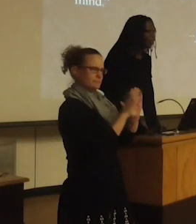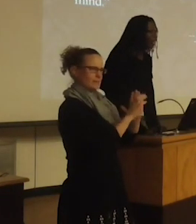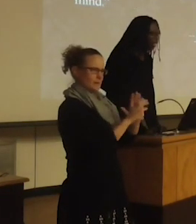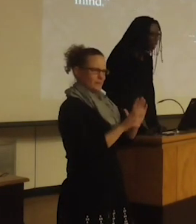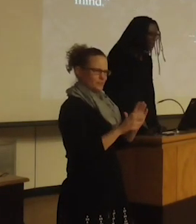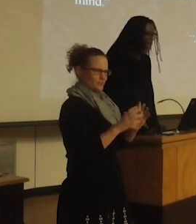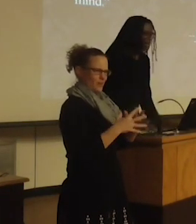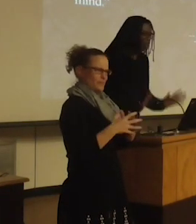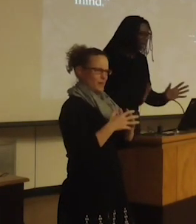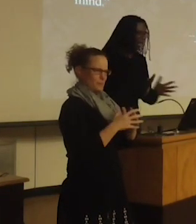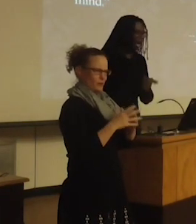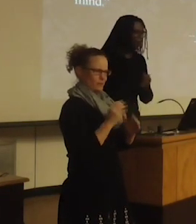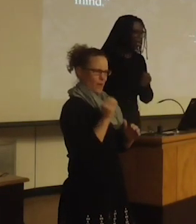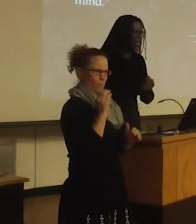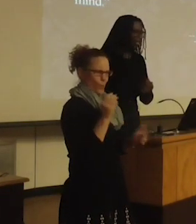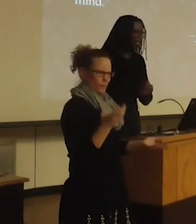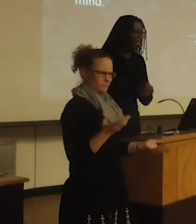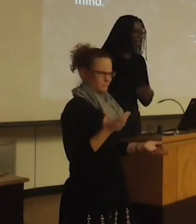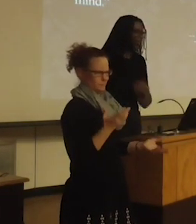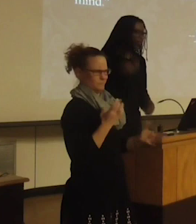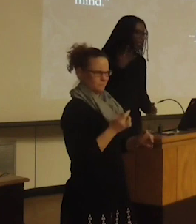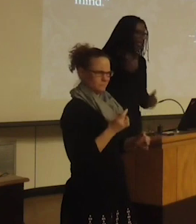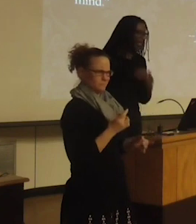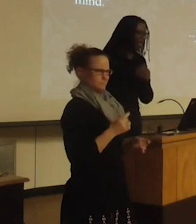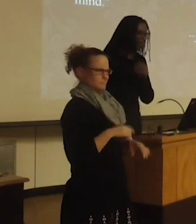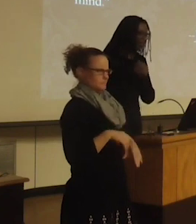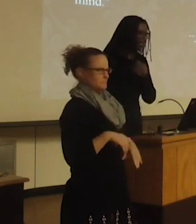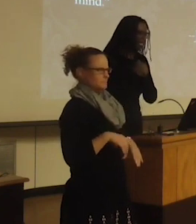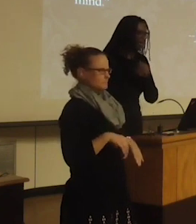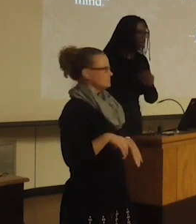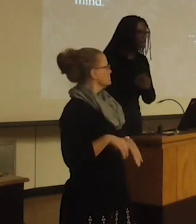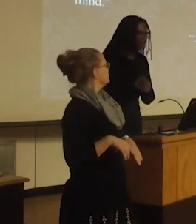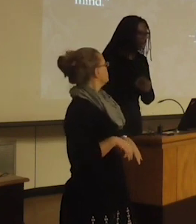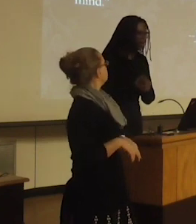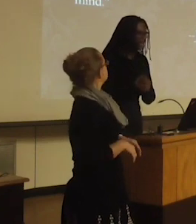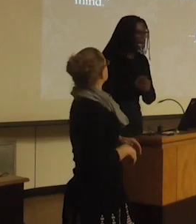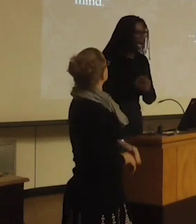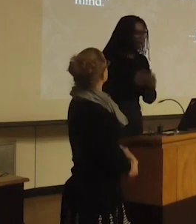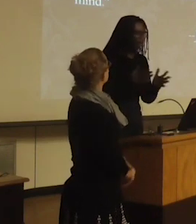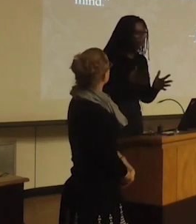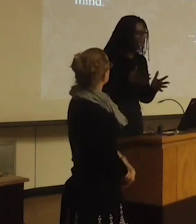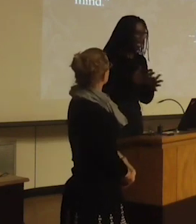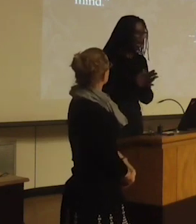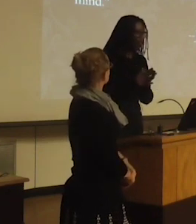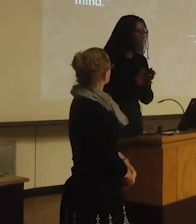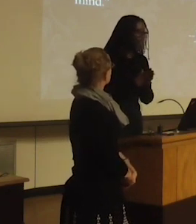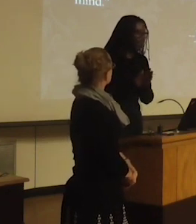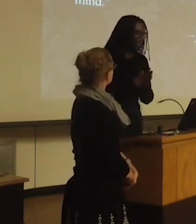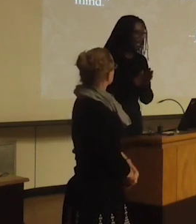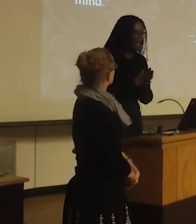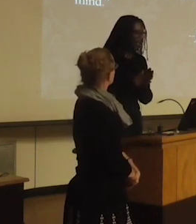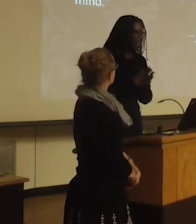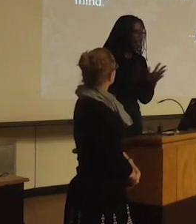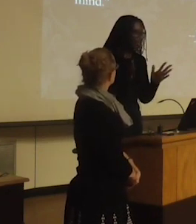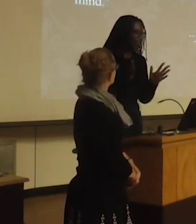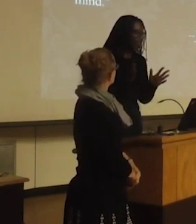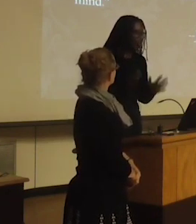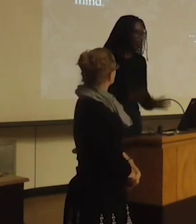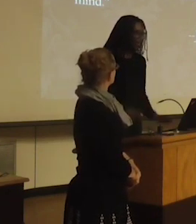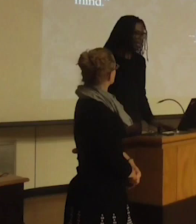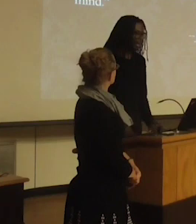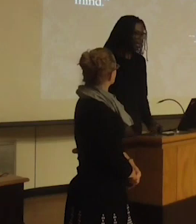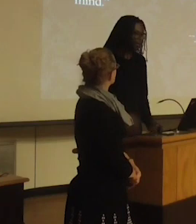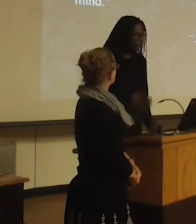a very interesting journey. The American cowboy exists on three distinct levels. The historical level, about which the average American cares and